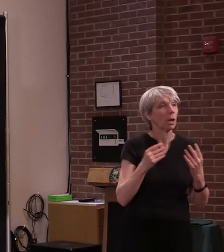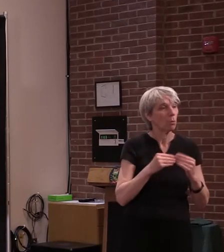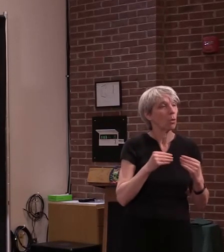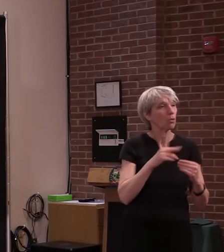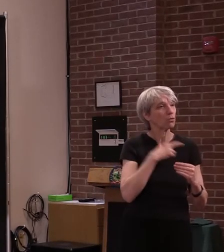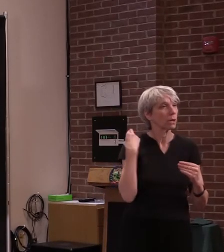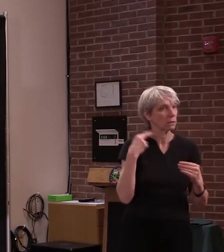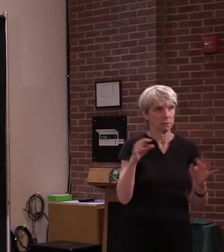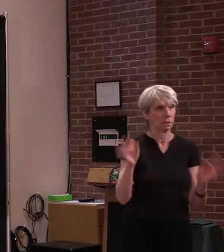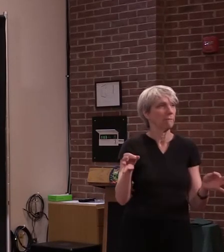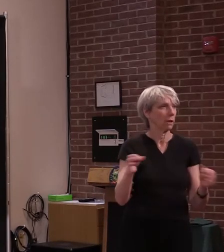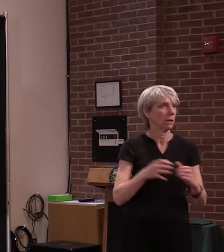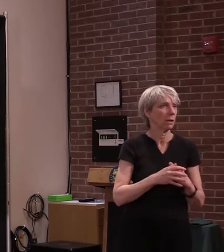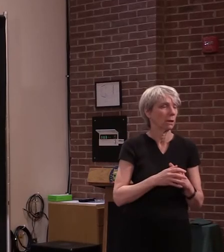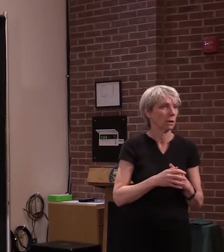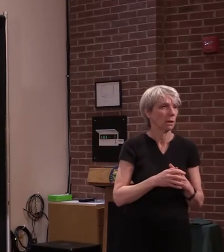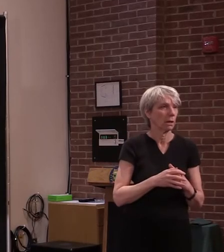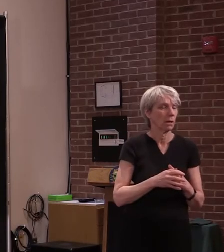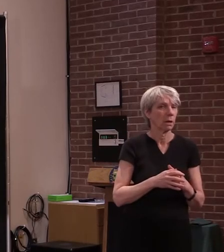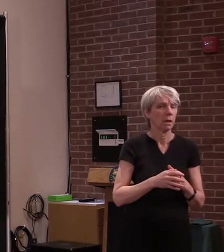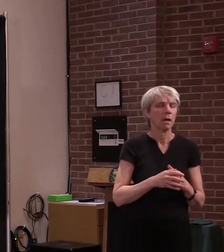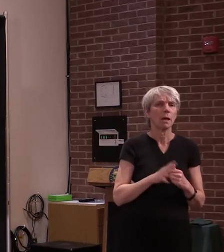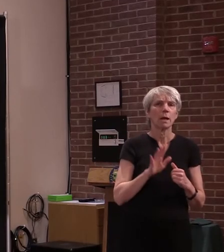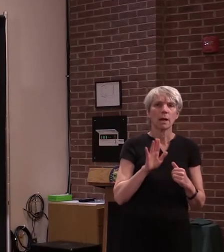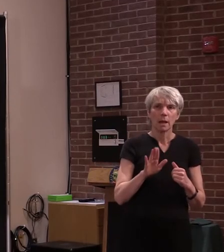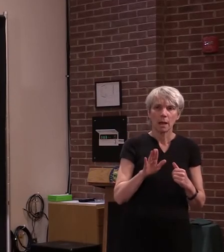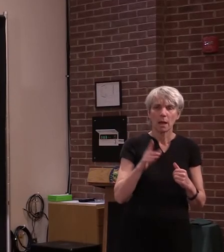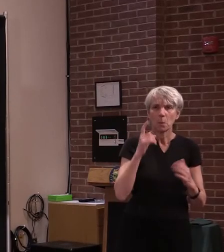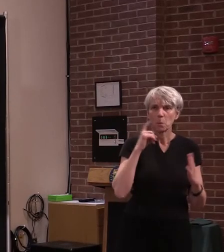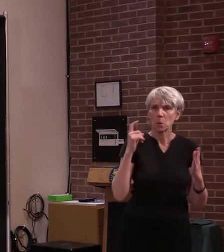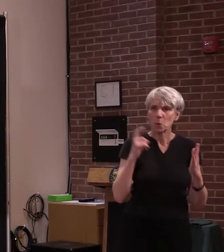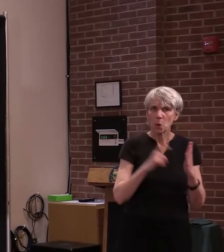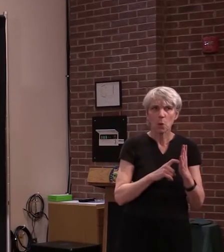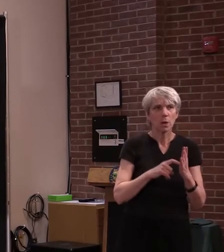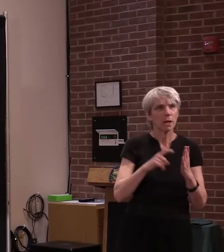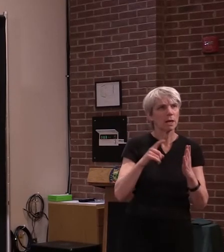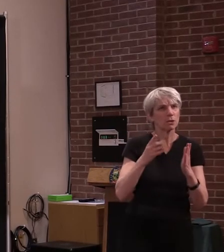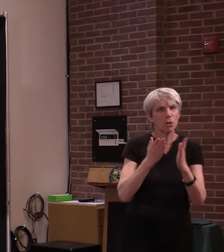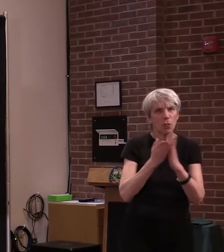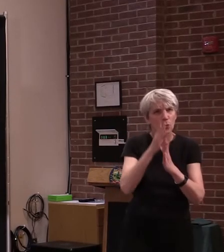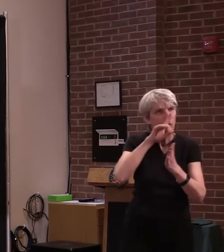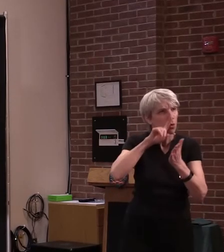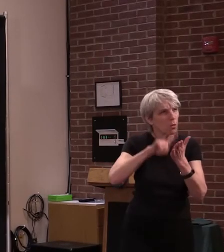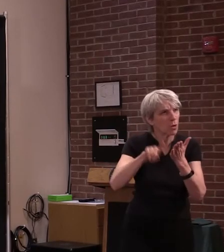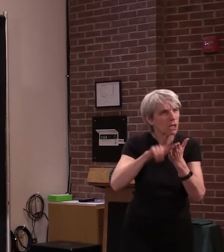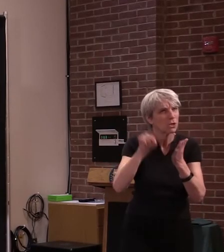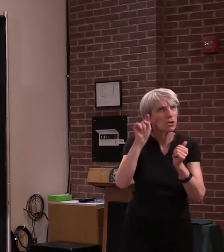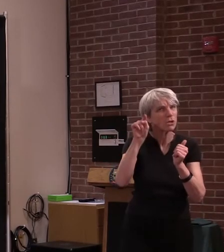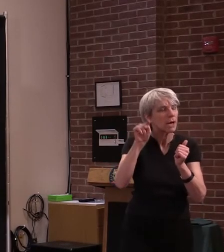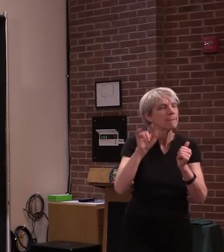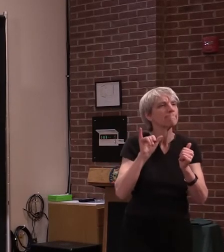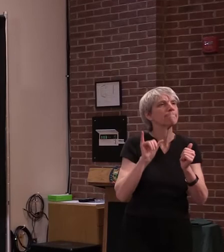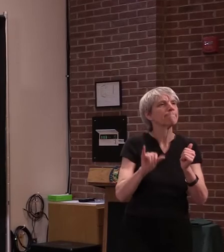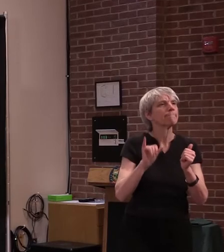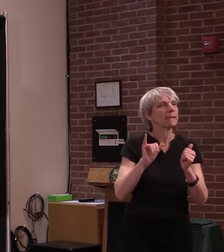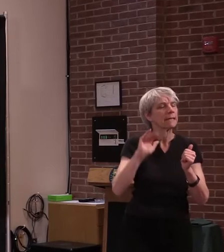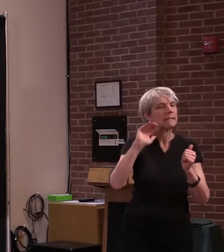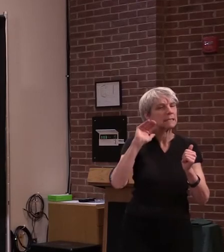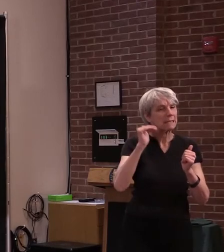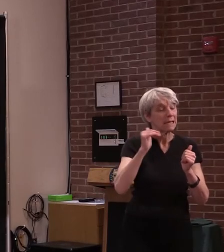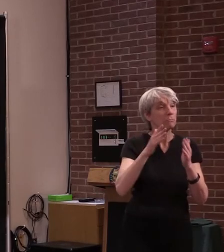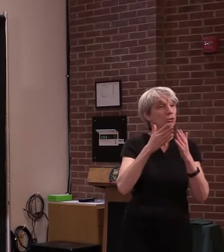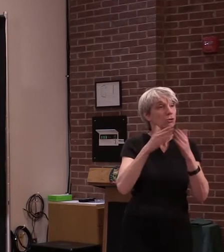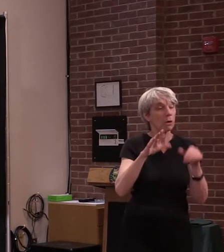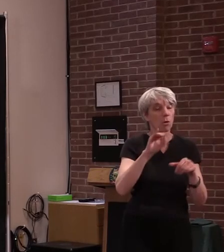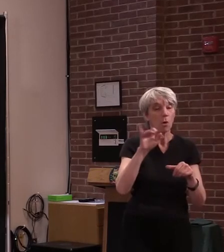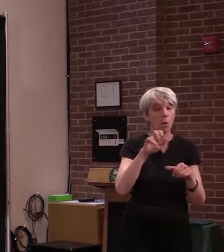one thing we're finding in a more research setting is that it does not seem to be as